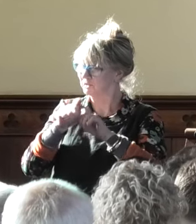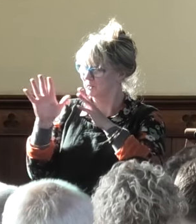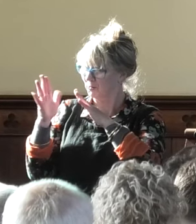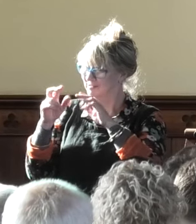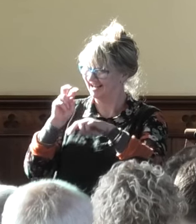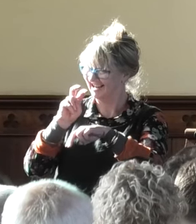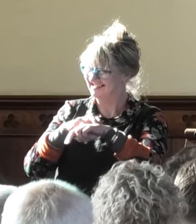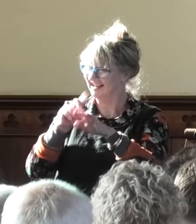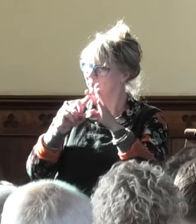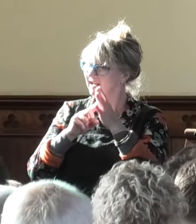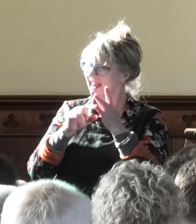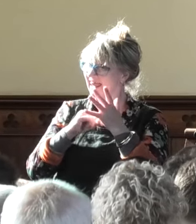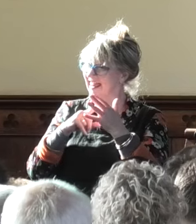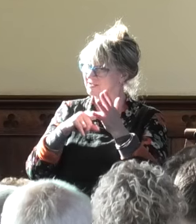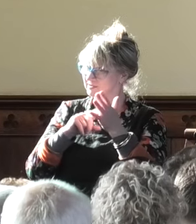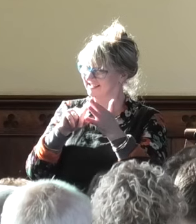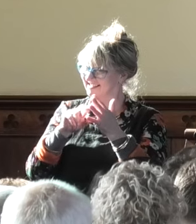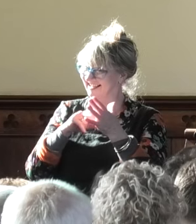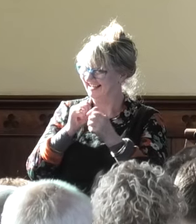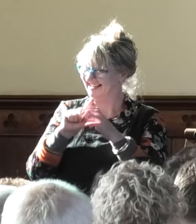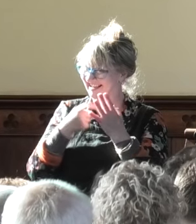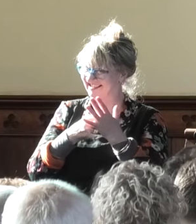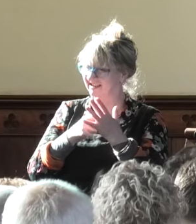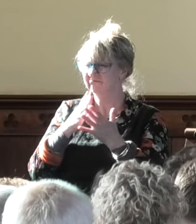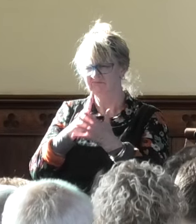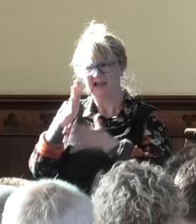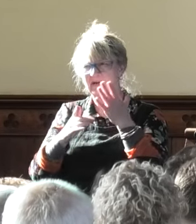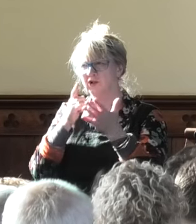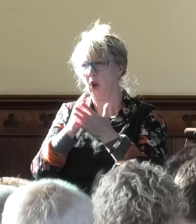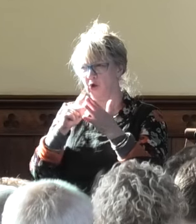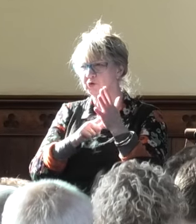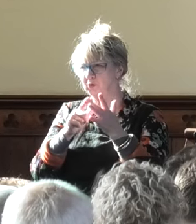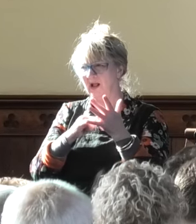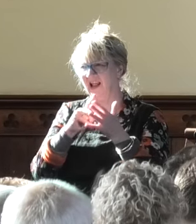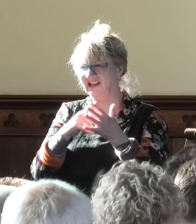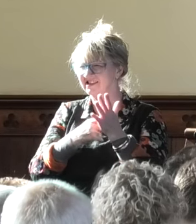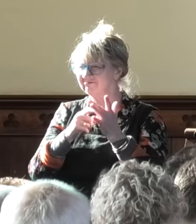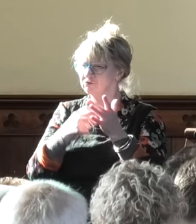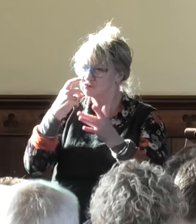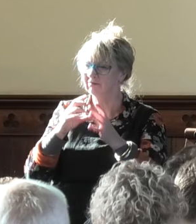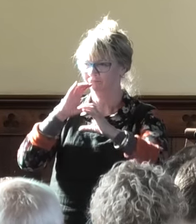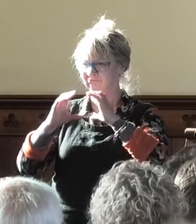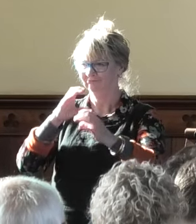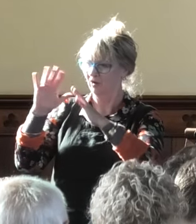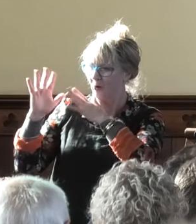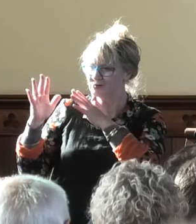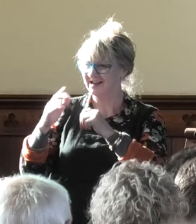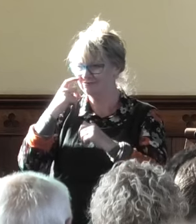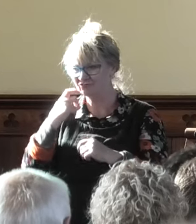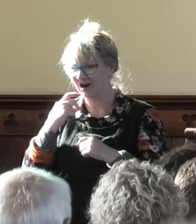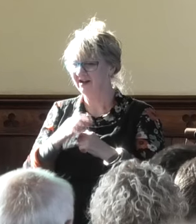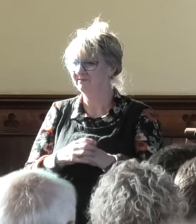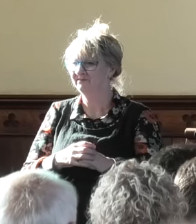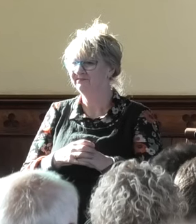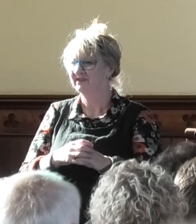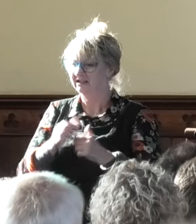TAFE when Elise was a teenager. This has always meant a lot to Elise. Later, as an adult, she and Rin exchanged many